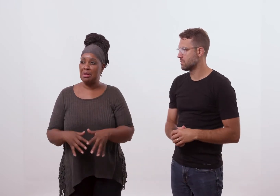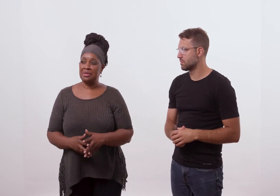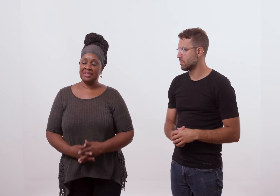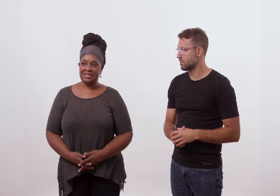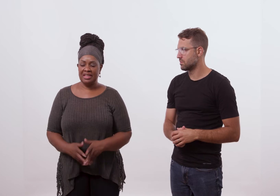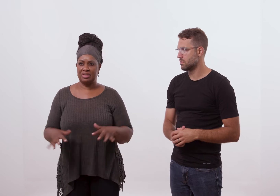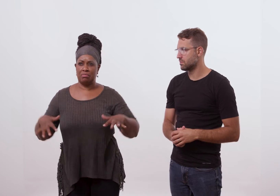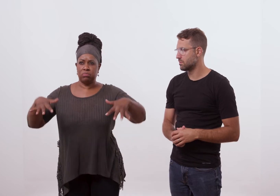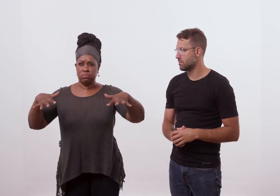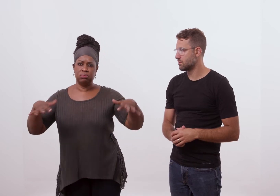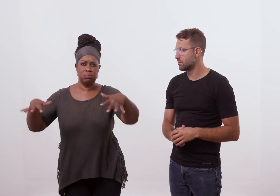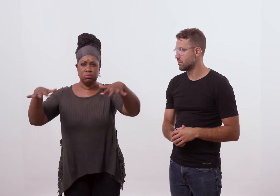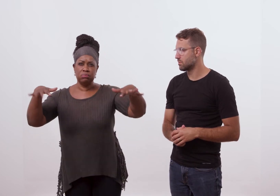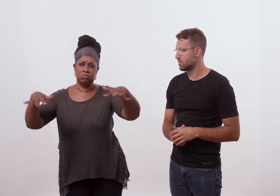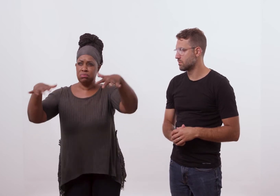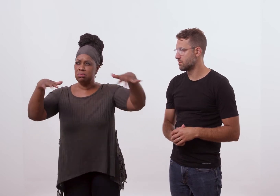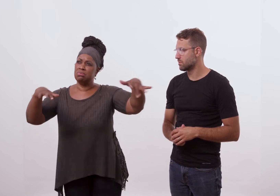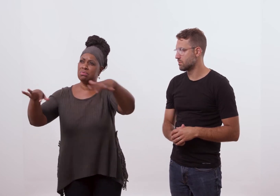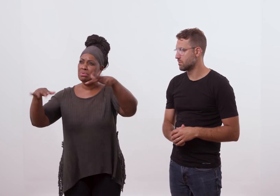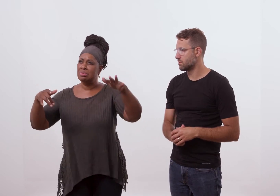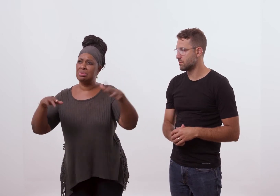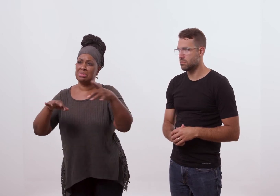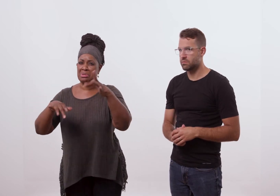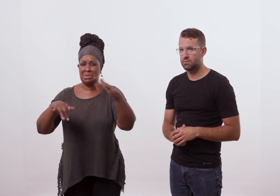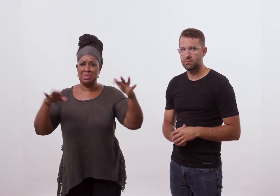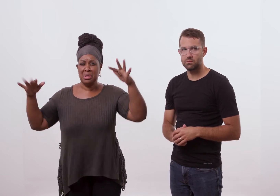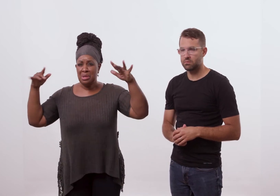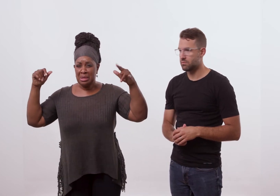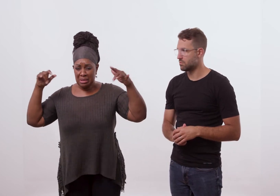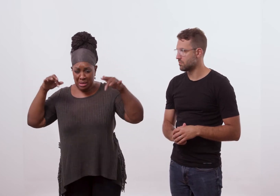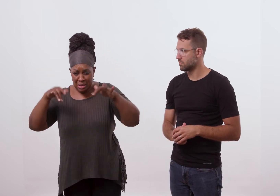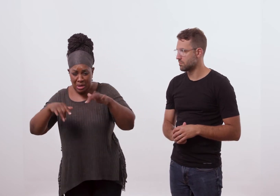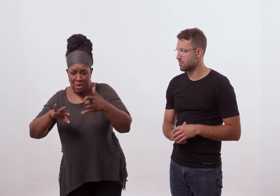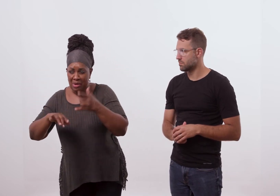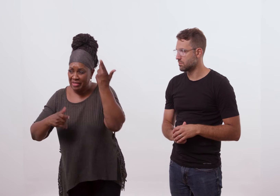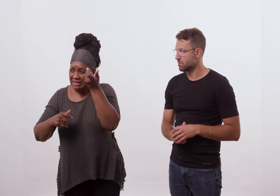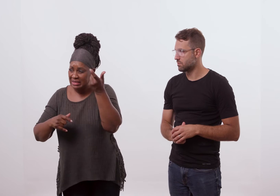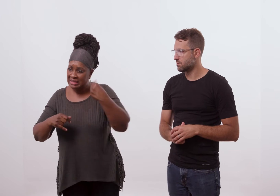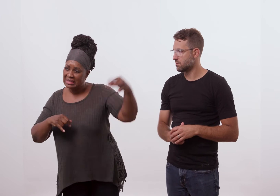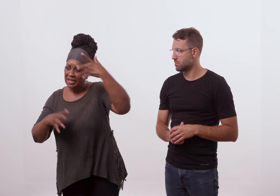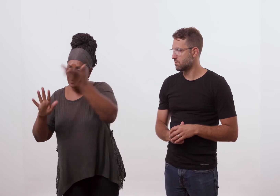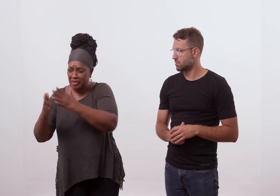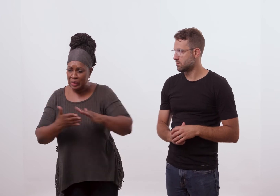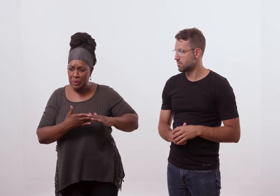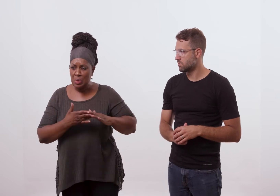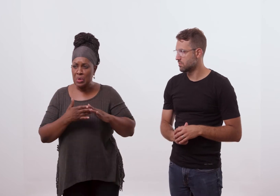As the rumbling sounds descend on the Sun Village, daily life comes to a sudden halt.